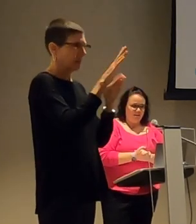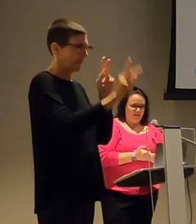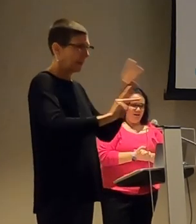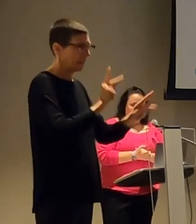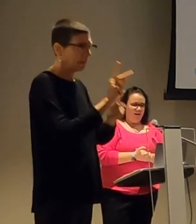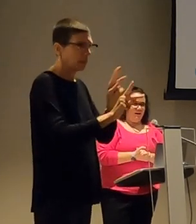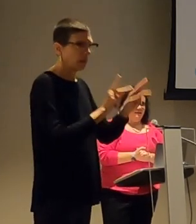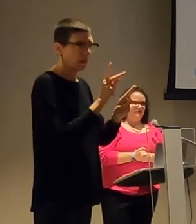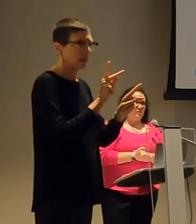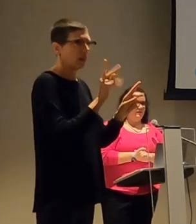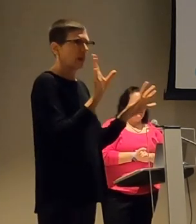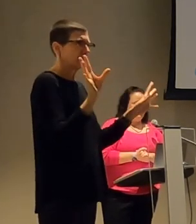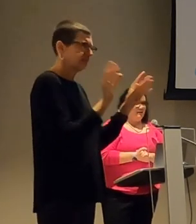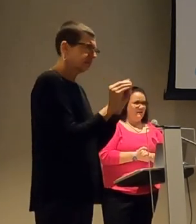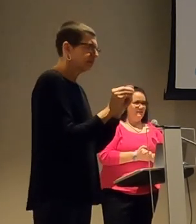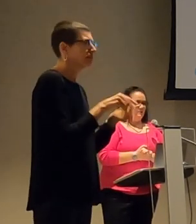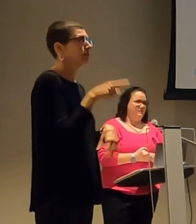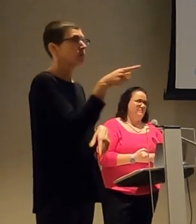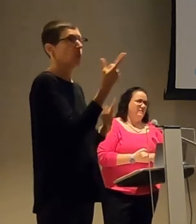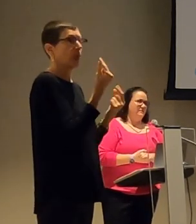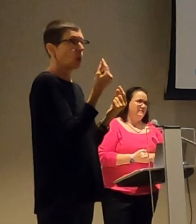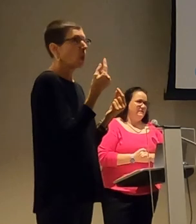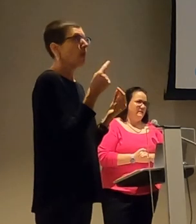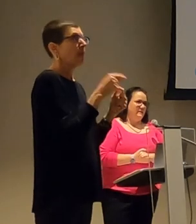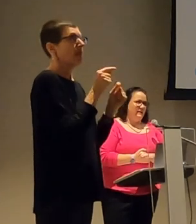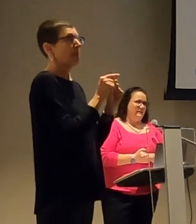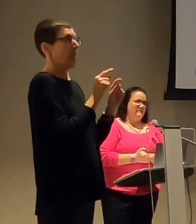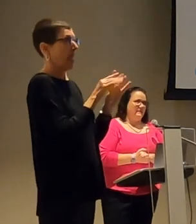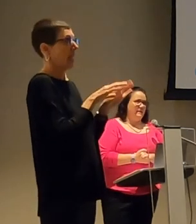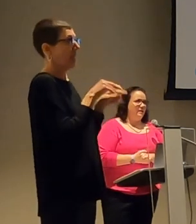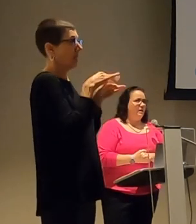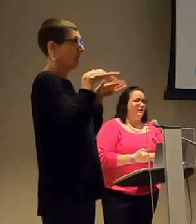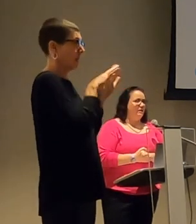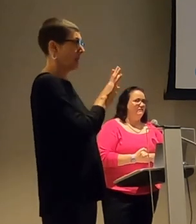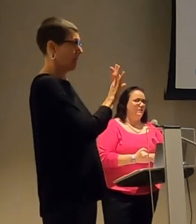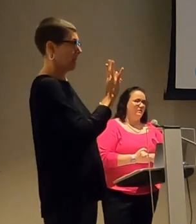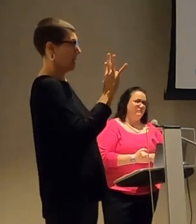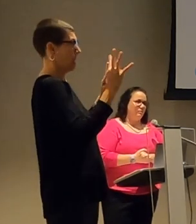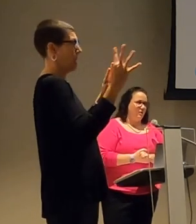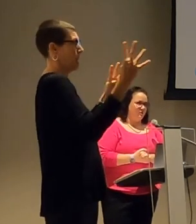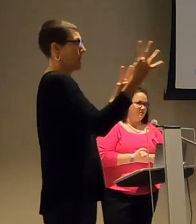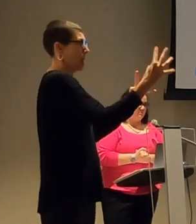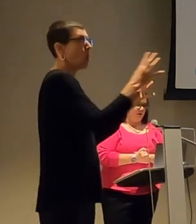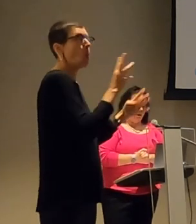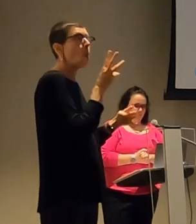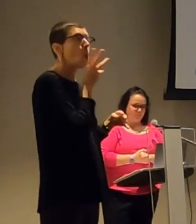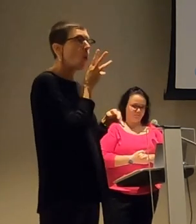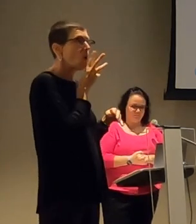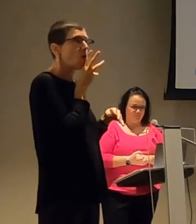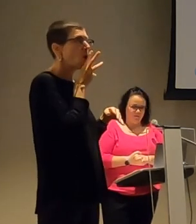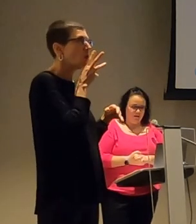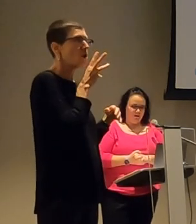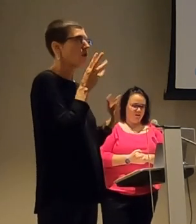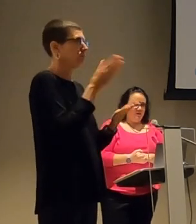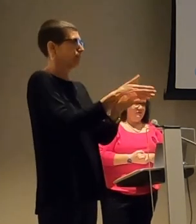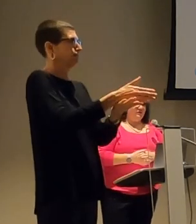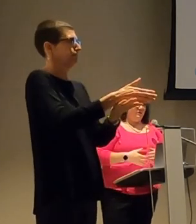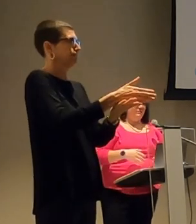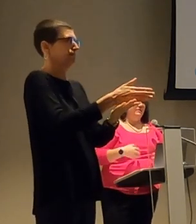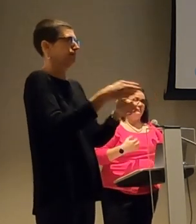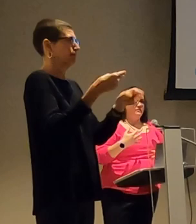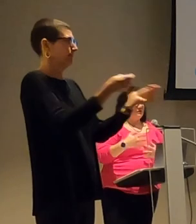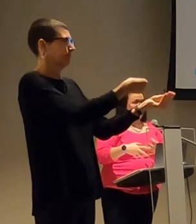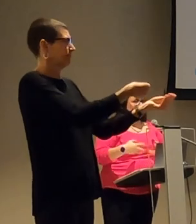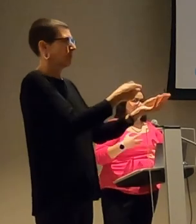people, and what they did is they surrounded the city gates and they cut off all of the water supply.